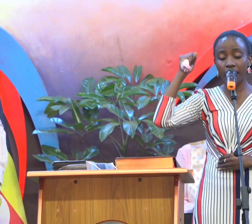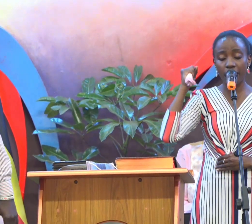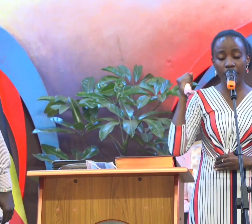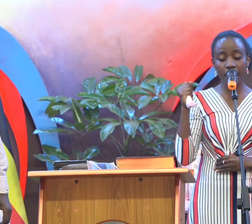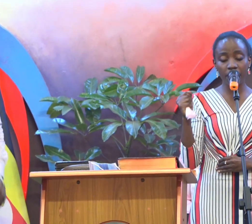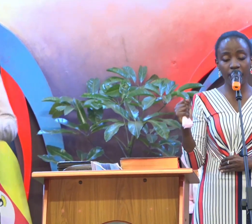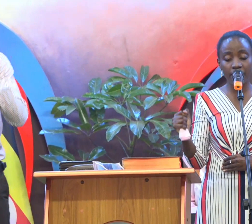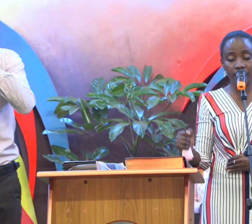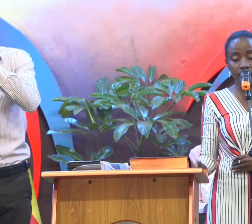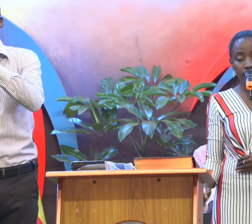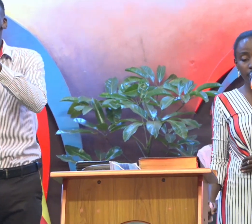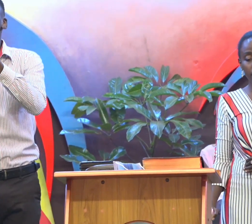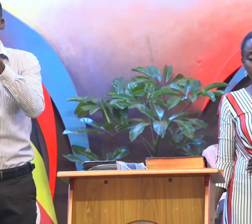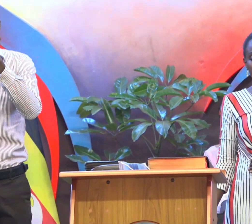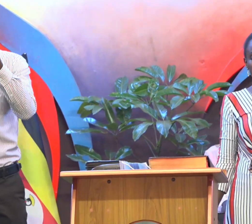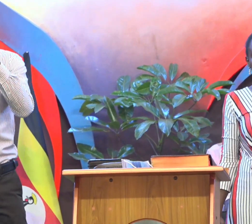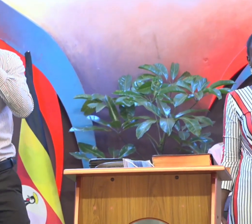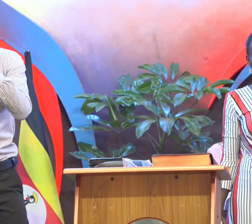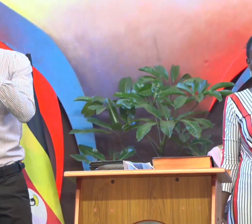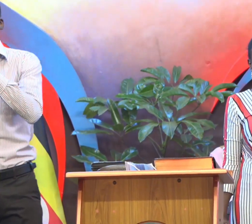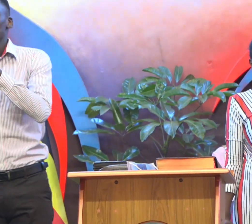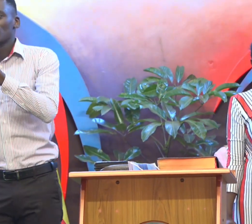sanze kawedi.